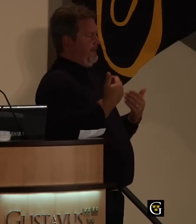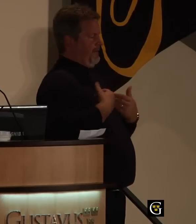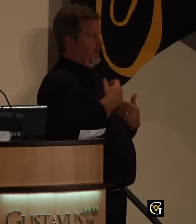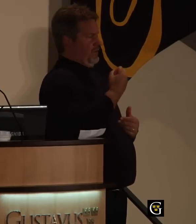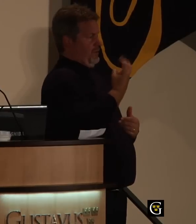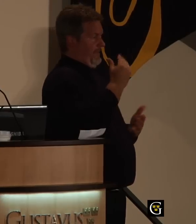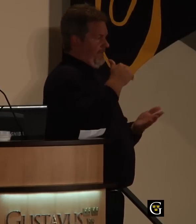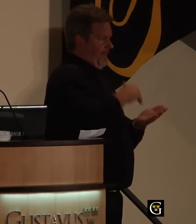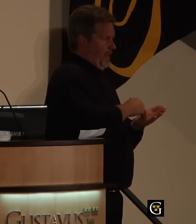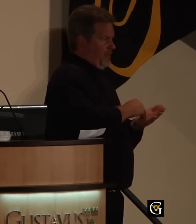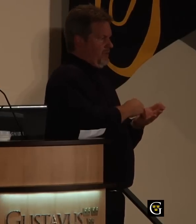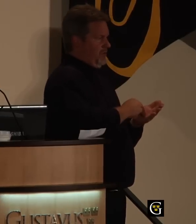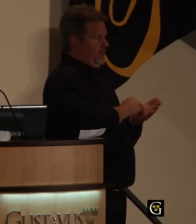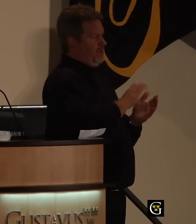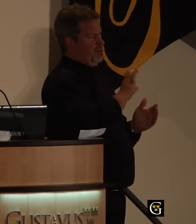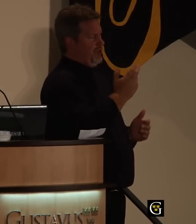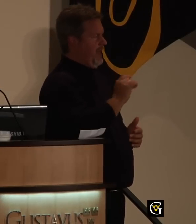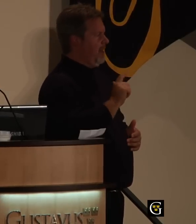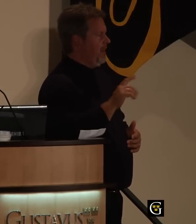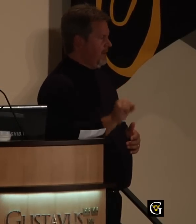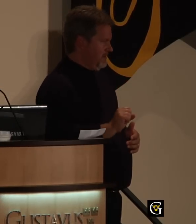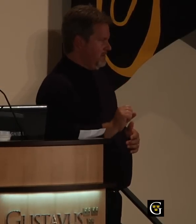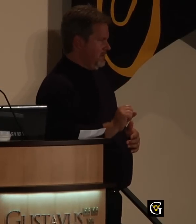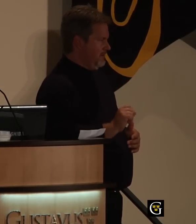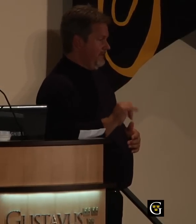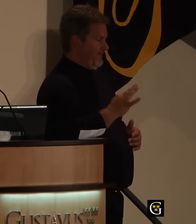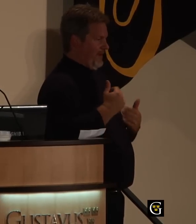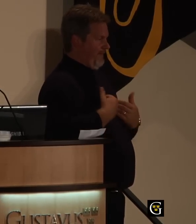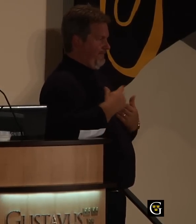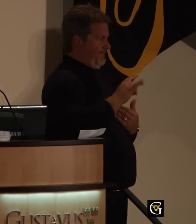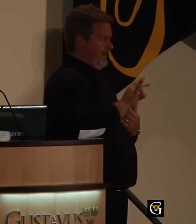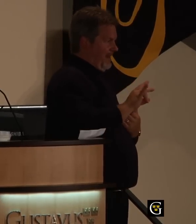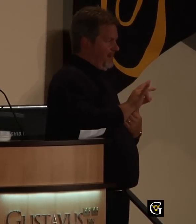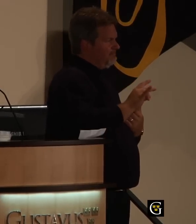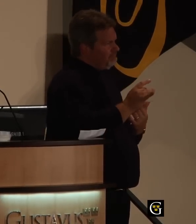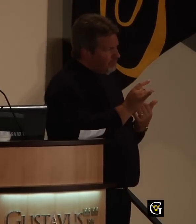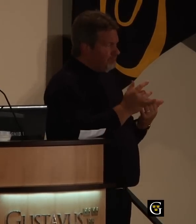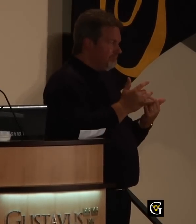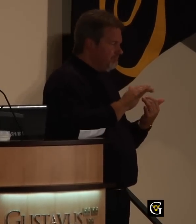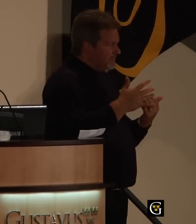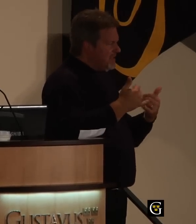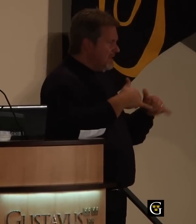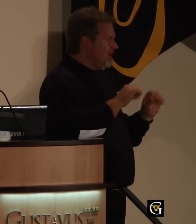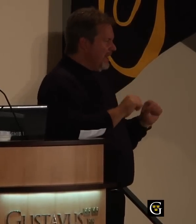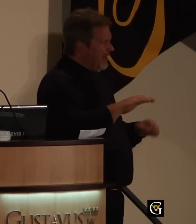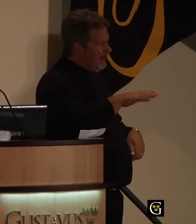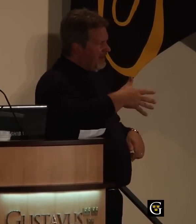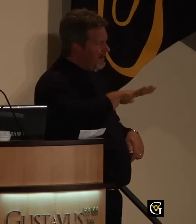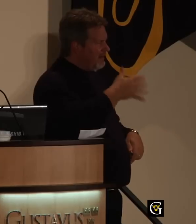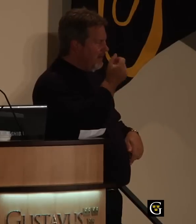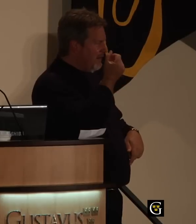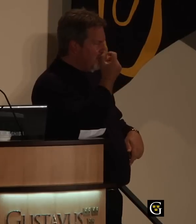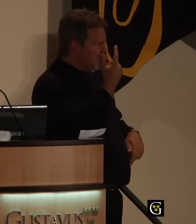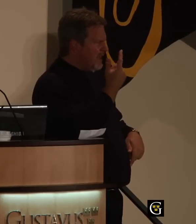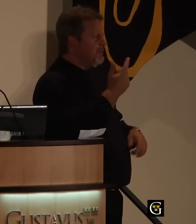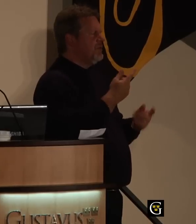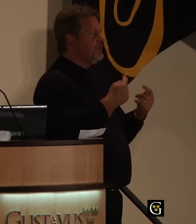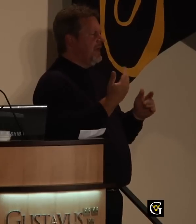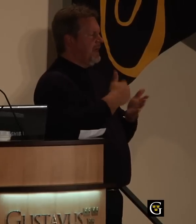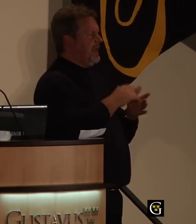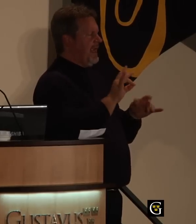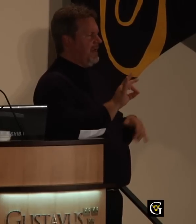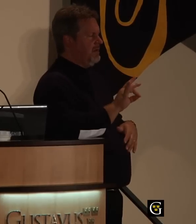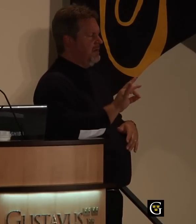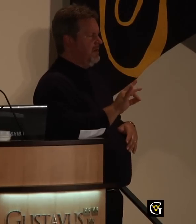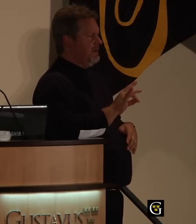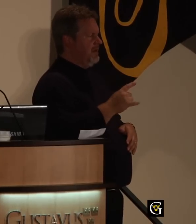channels. So even only eight, you can still kind of make out a sentence. Let me play it to you again.